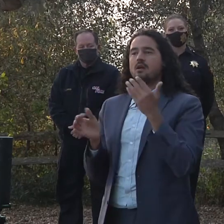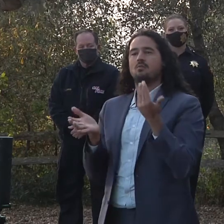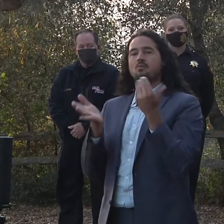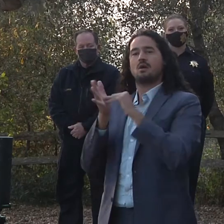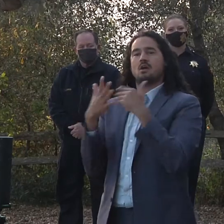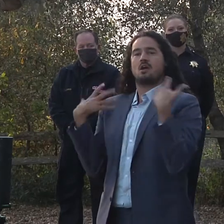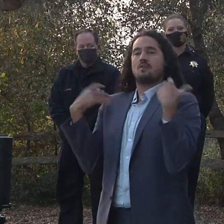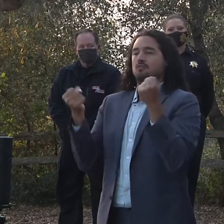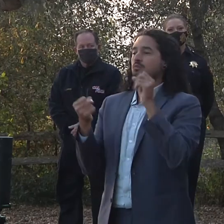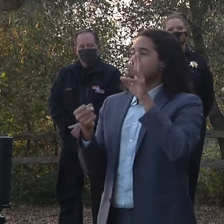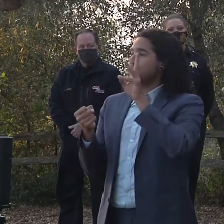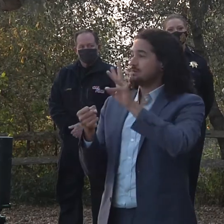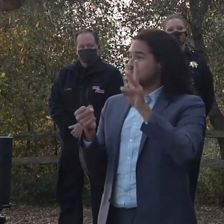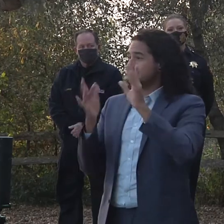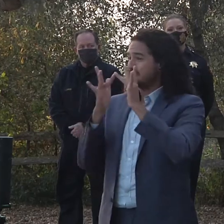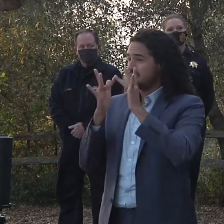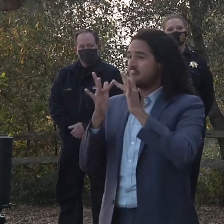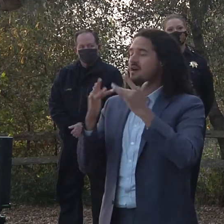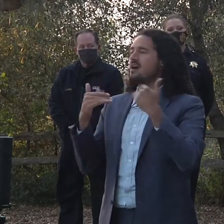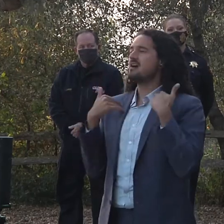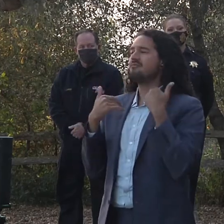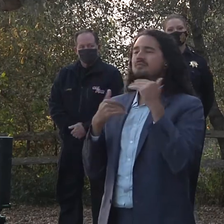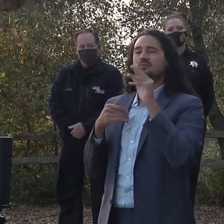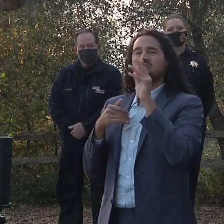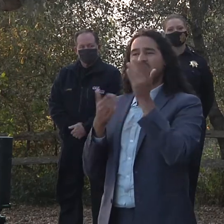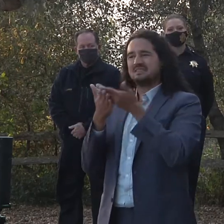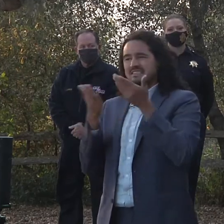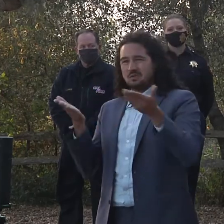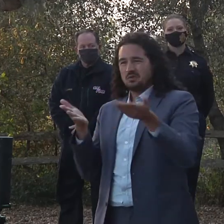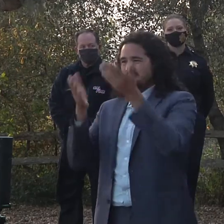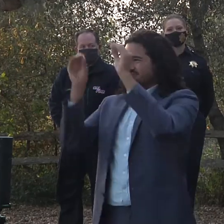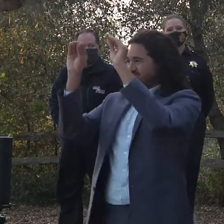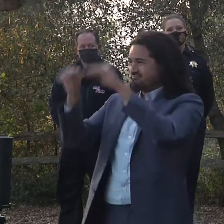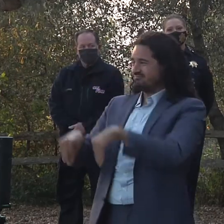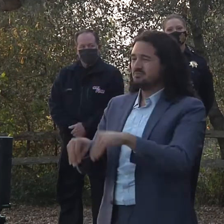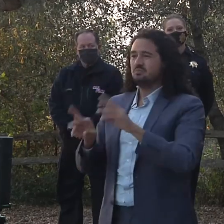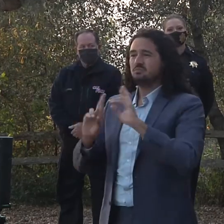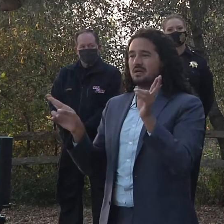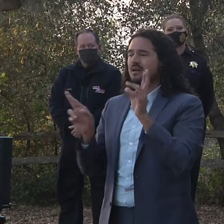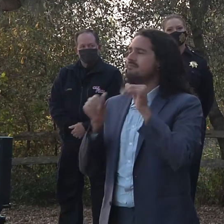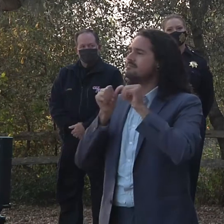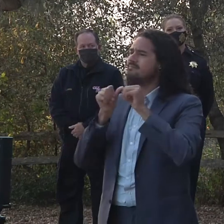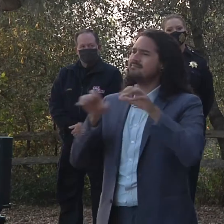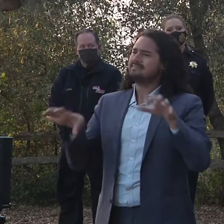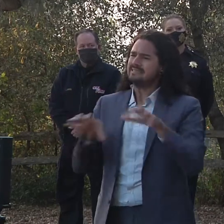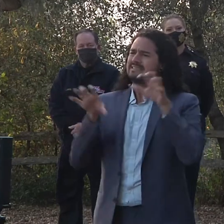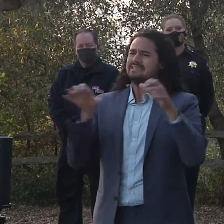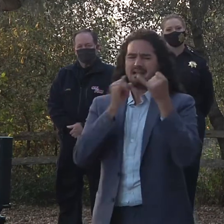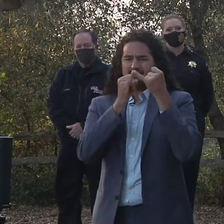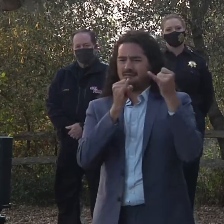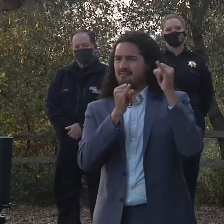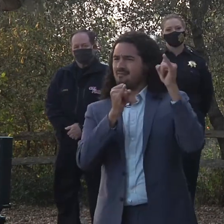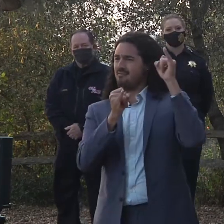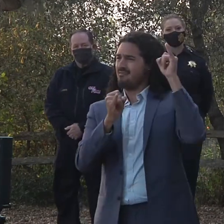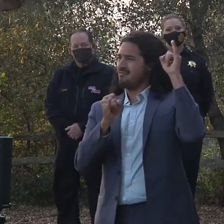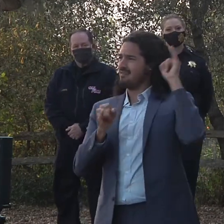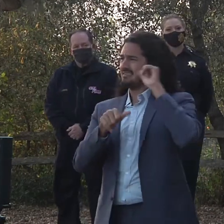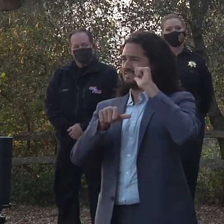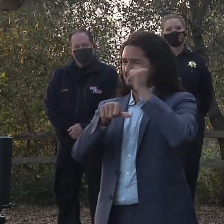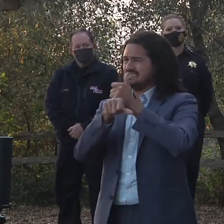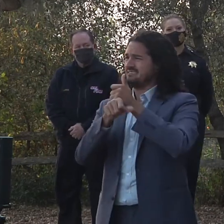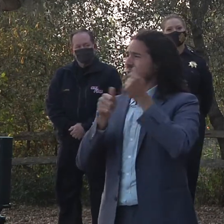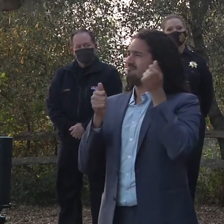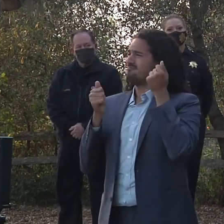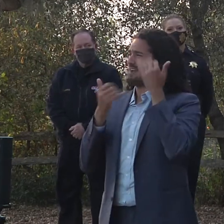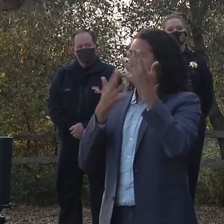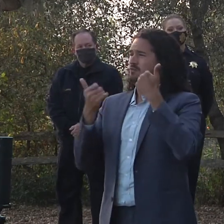have in the county. As we continue to reinforce and build the lines out on the fire, the focus really is now transitioning to what recovery looks like